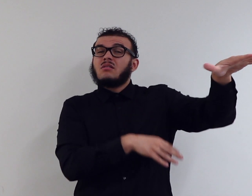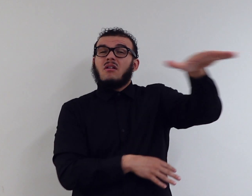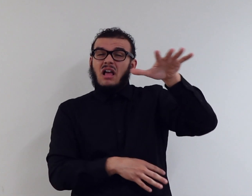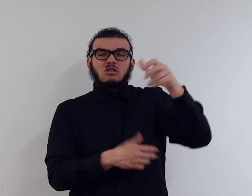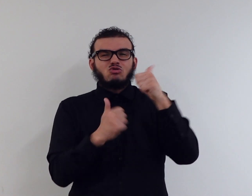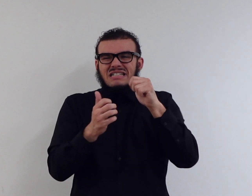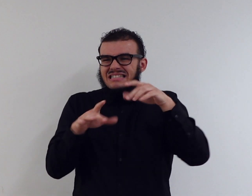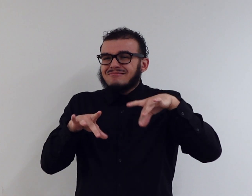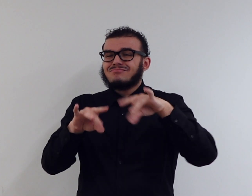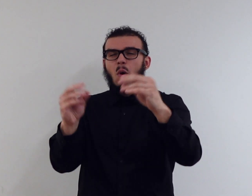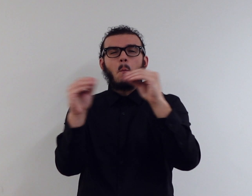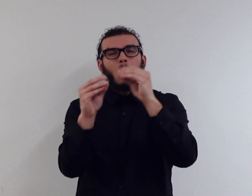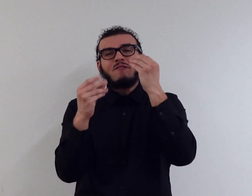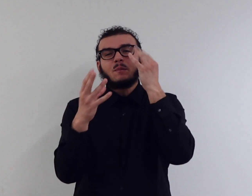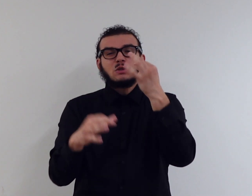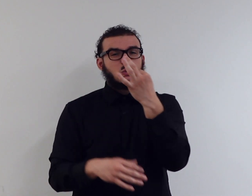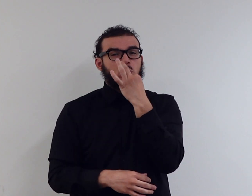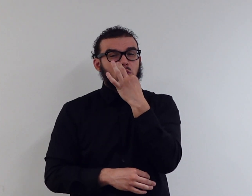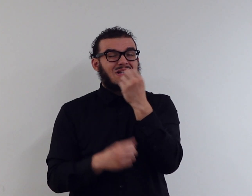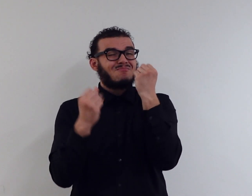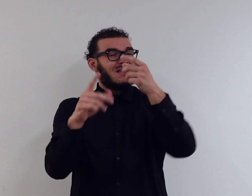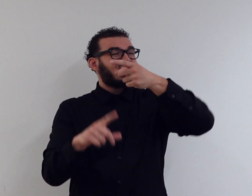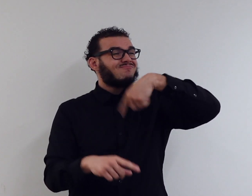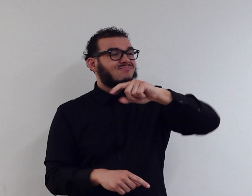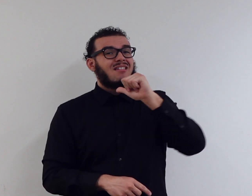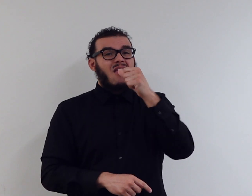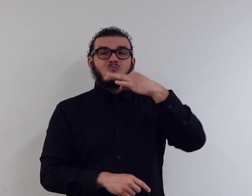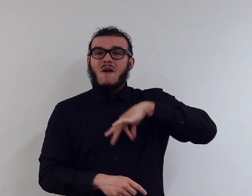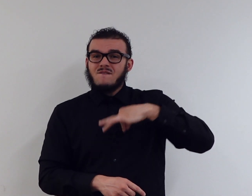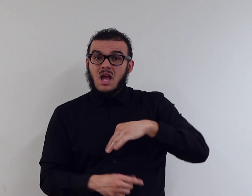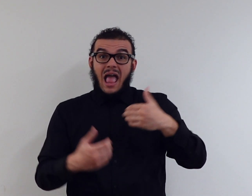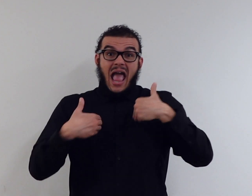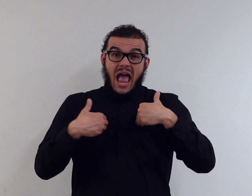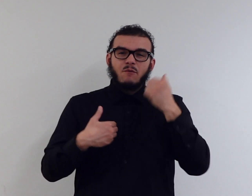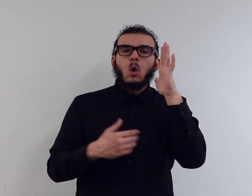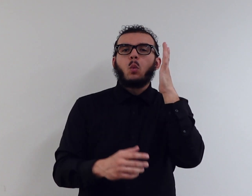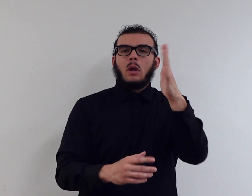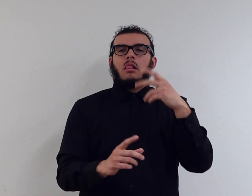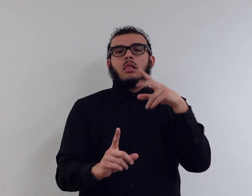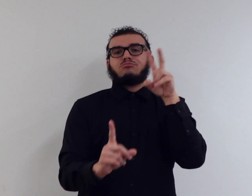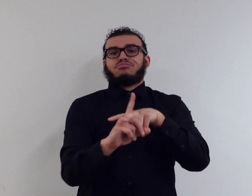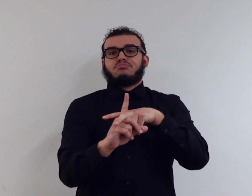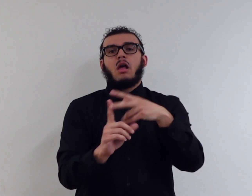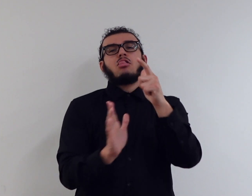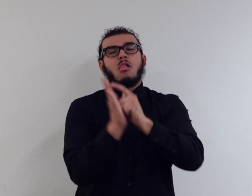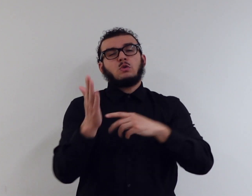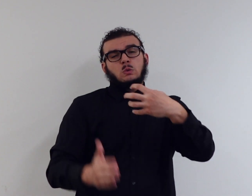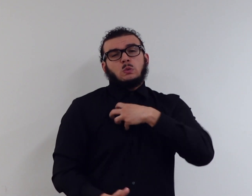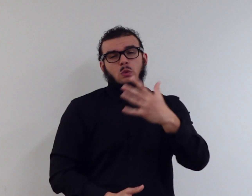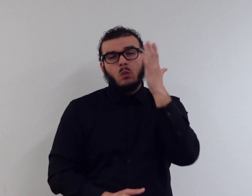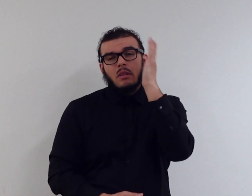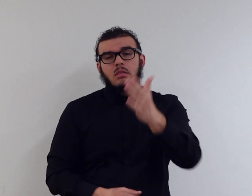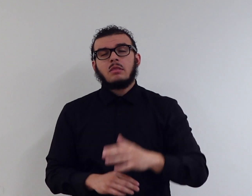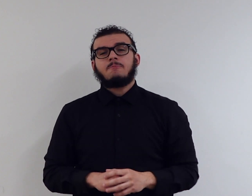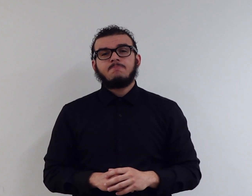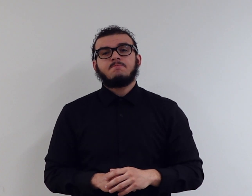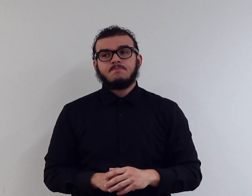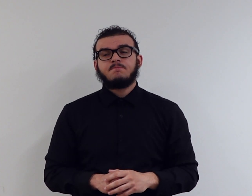information soon, and many nonprofits have or will file lawsuits over this. On its first